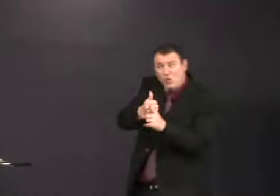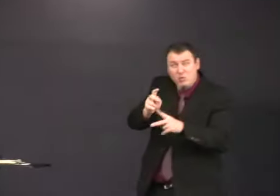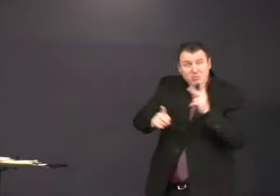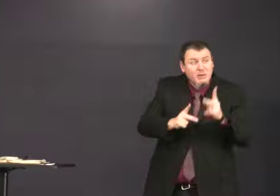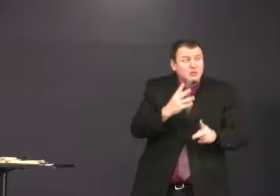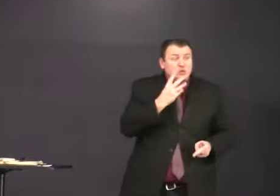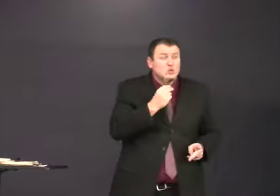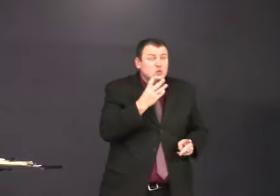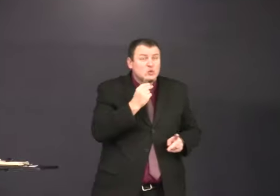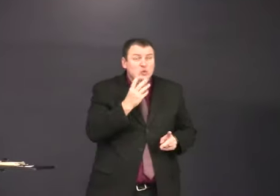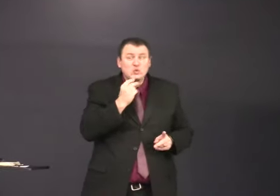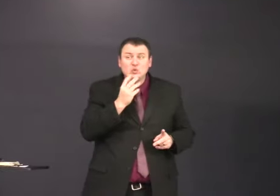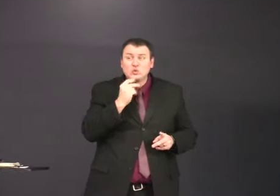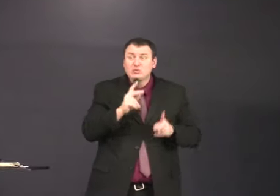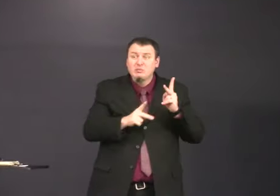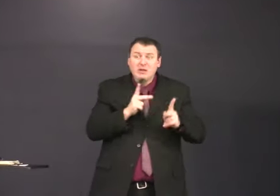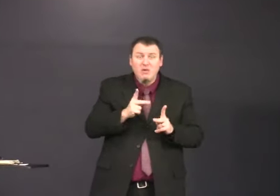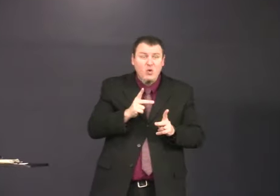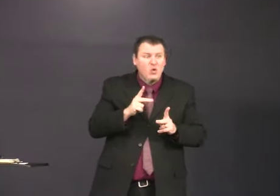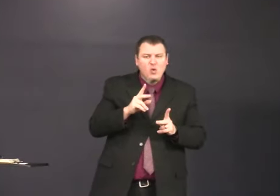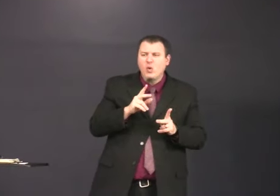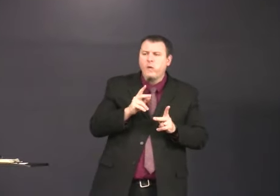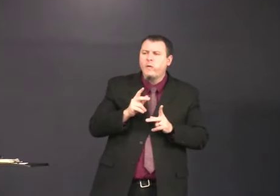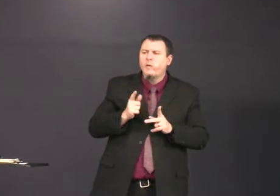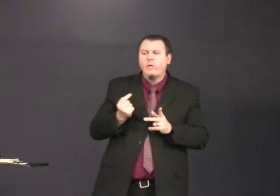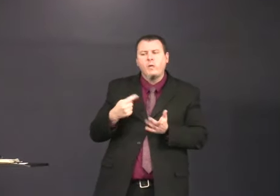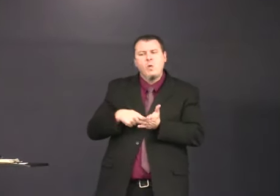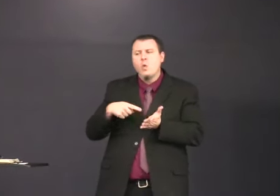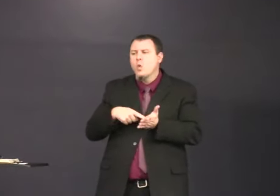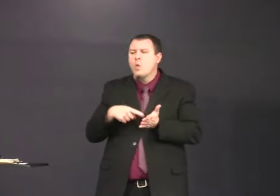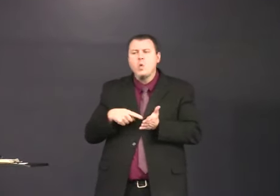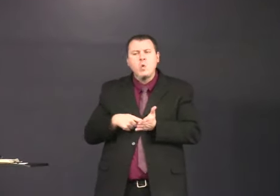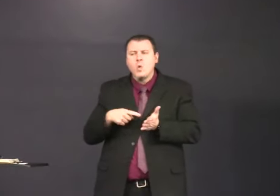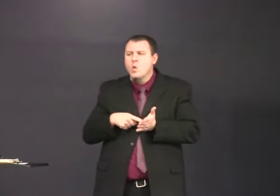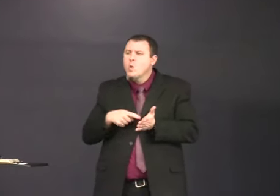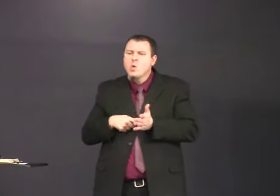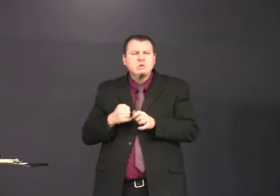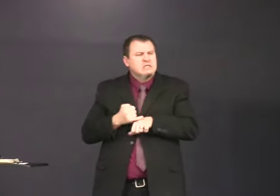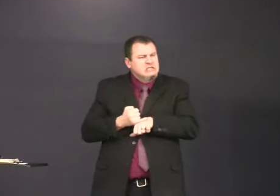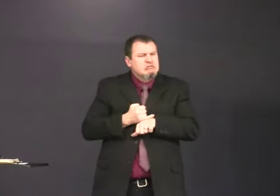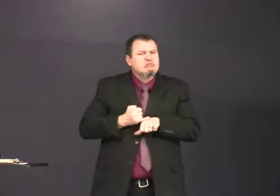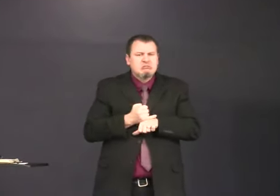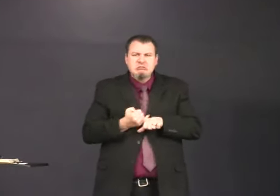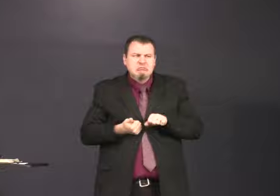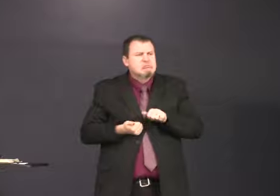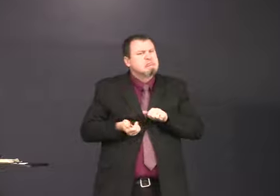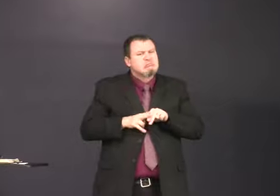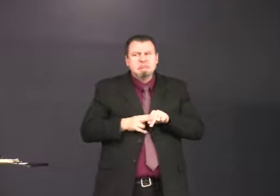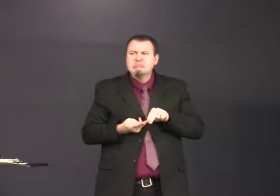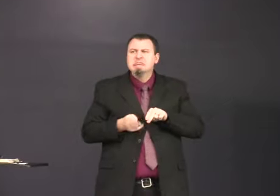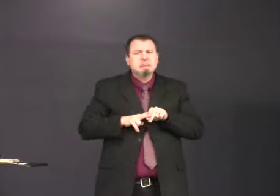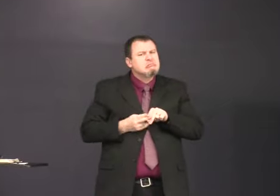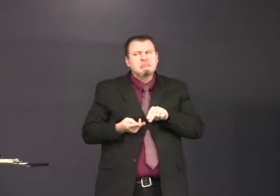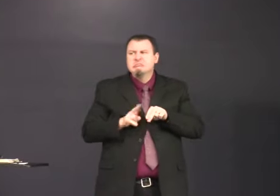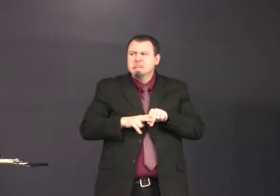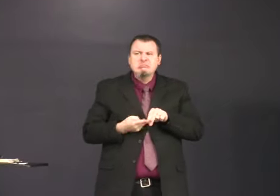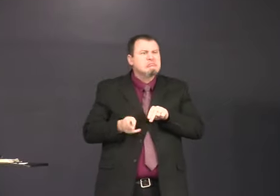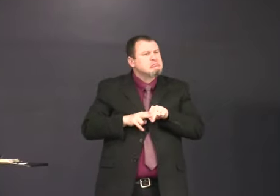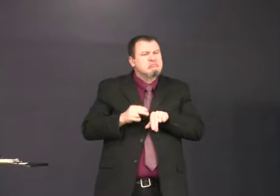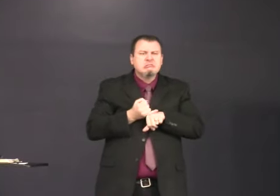We saw there was a problem with money, finances, because the Jewish people on the inside were